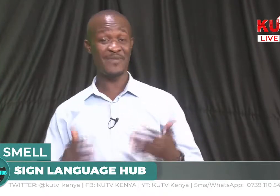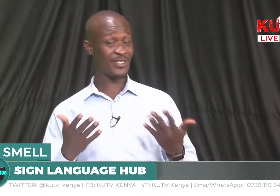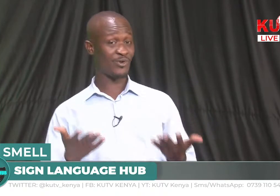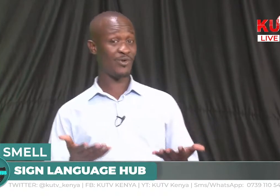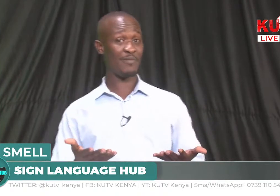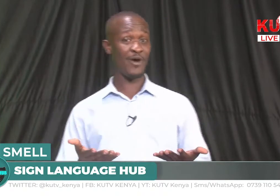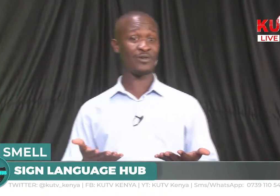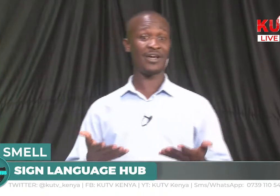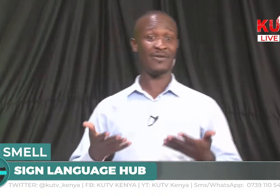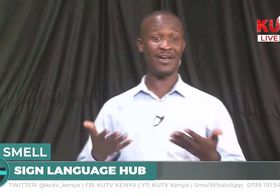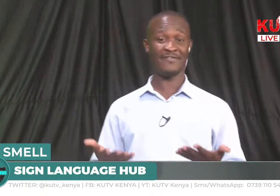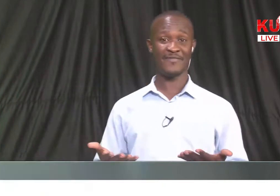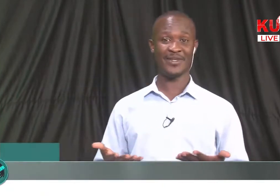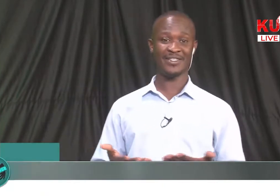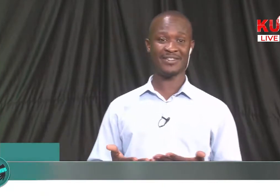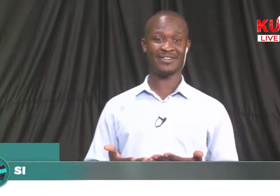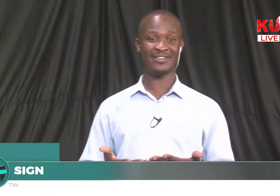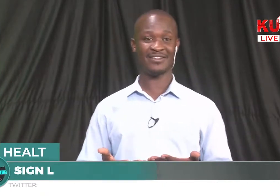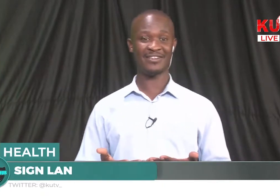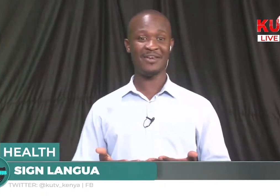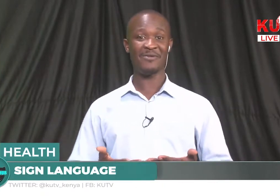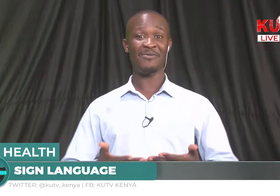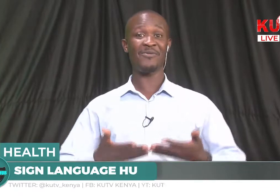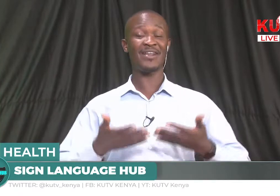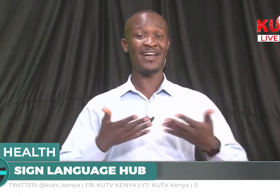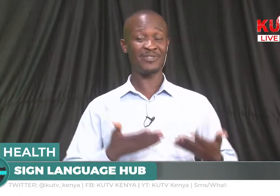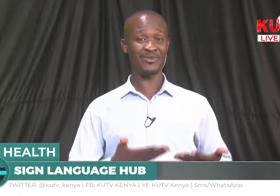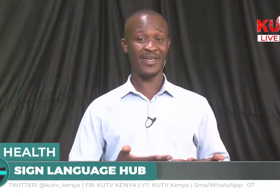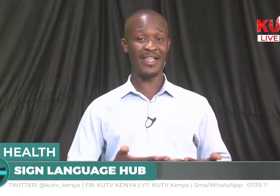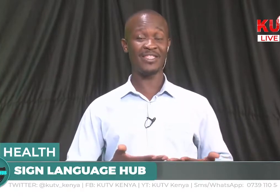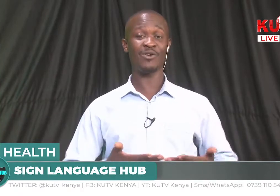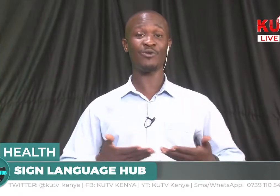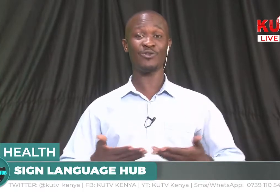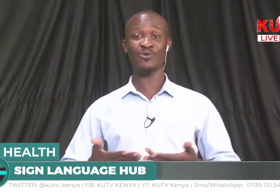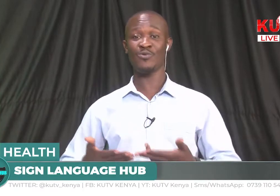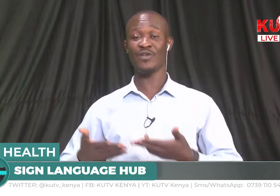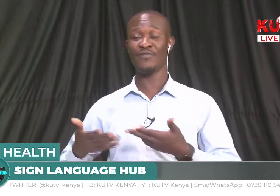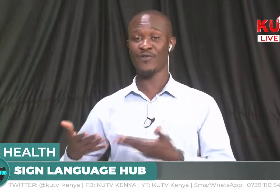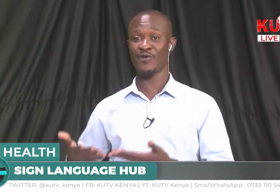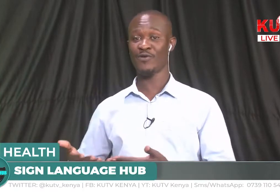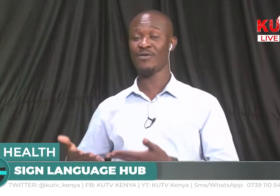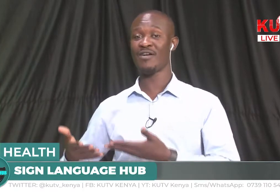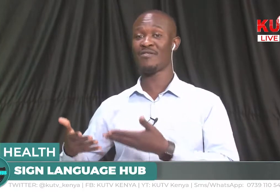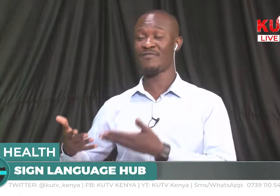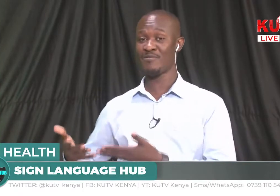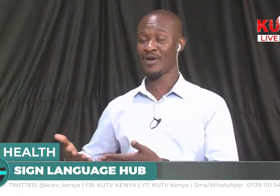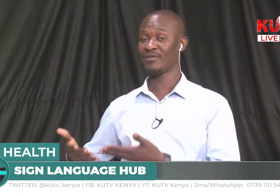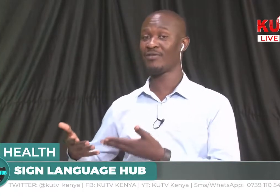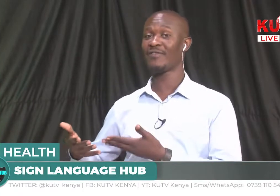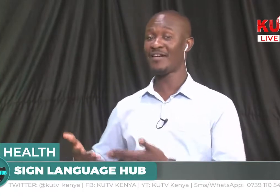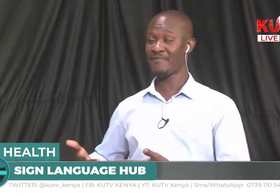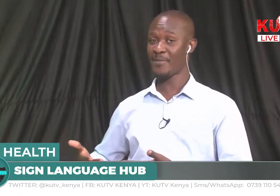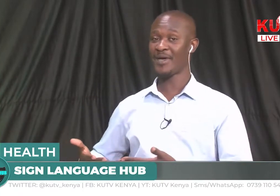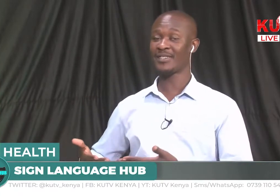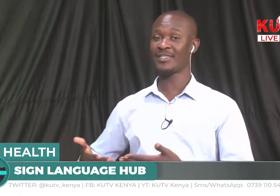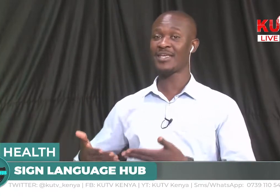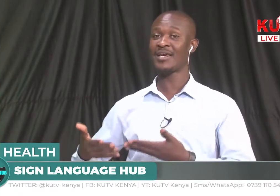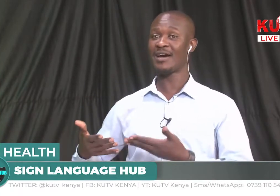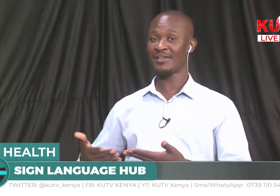told you about our alphabets. Mm-hmm. When it comes to health, also we will follow our format of alphabet hand shape.